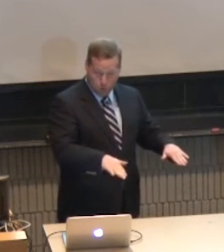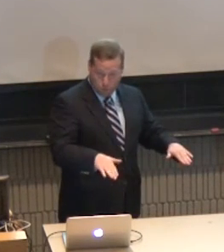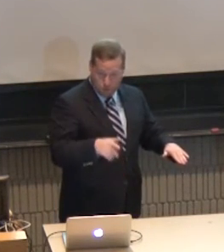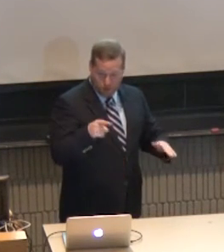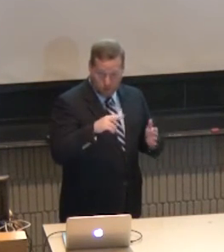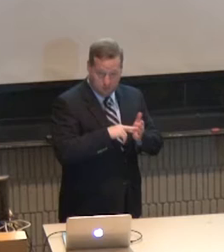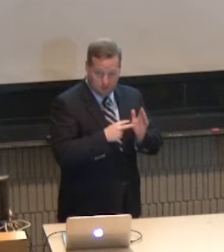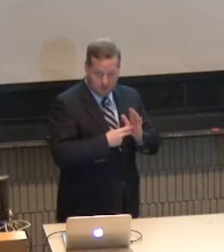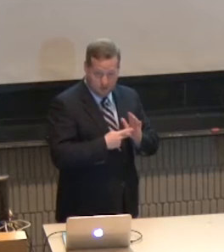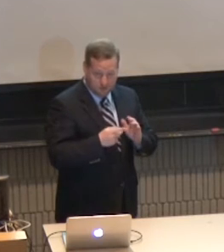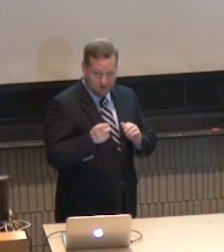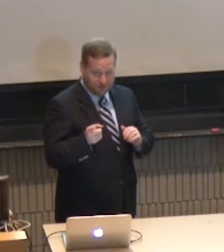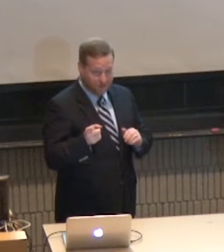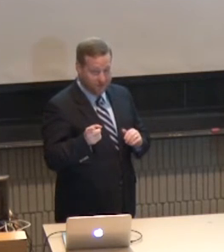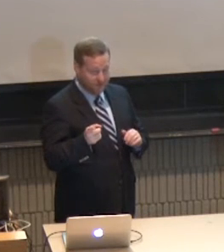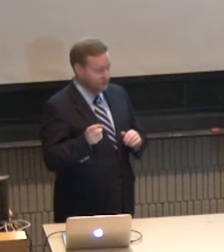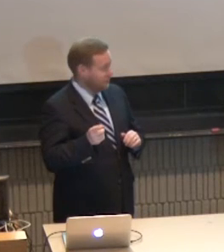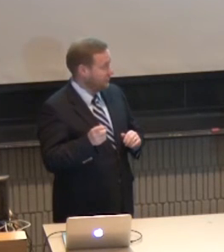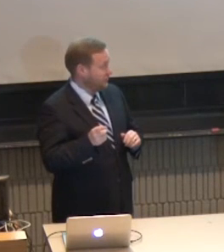Well, we're talking about kids specifically.